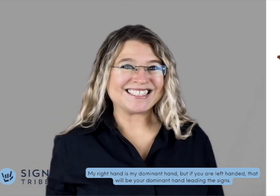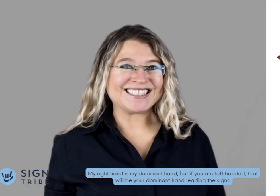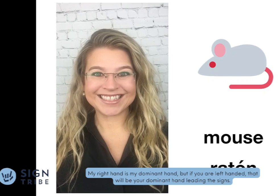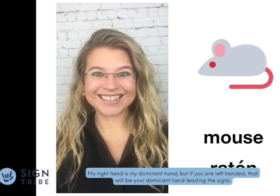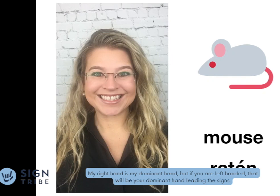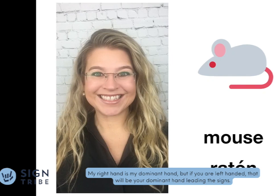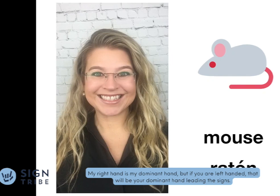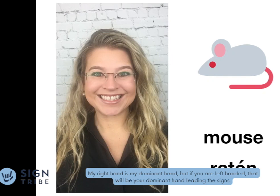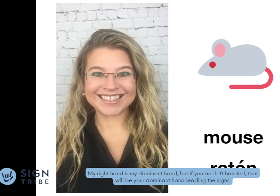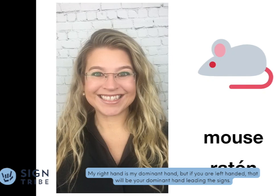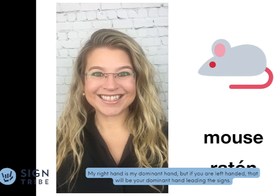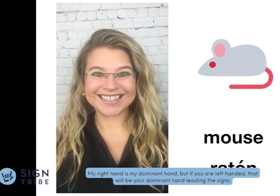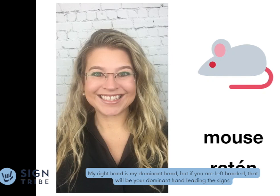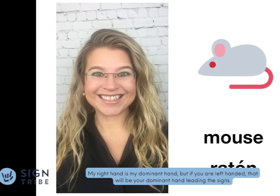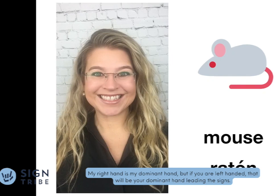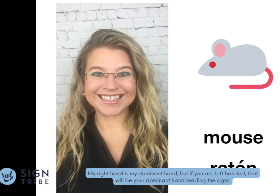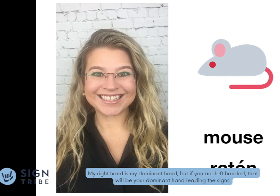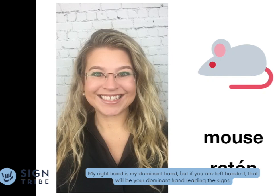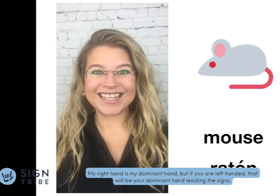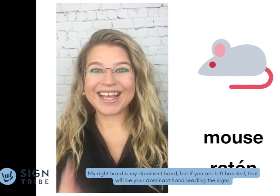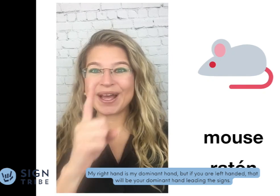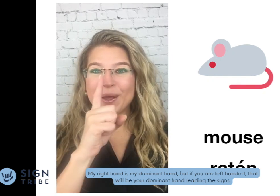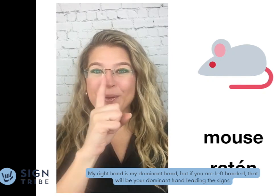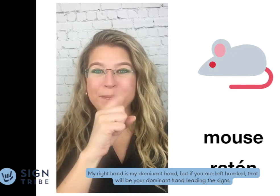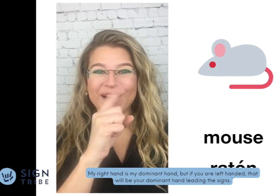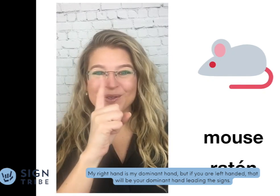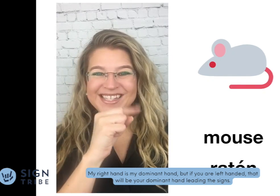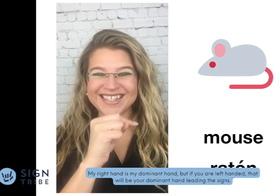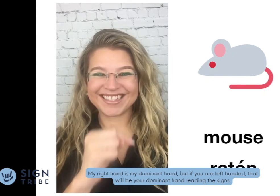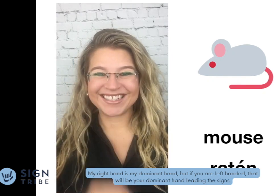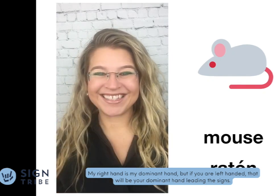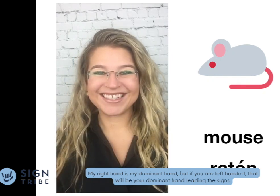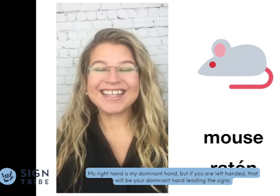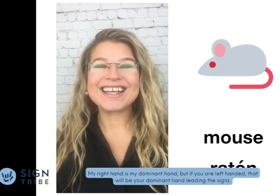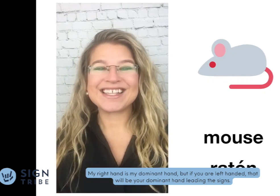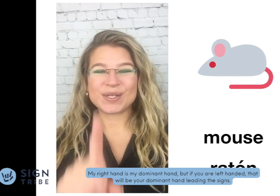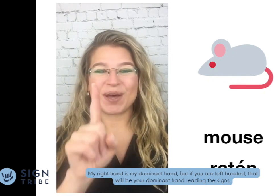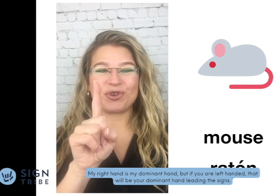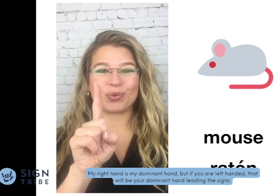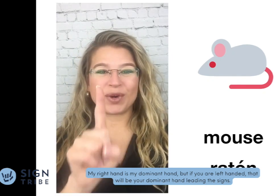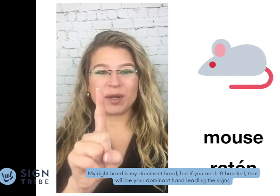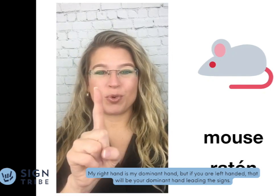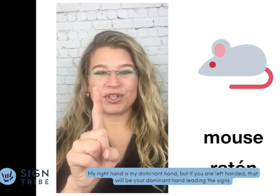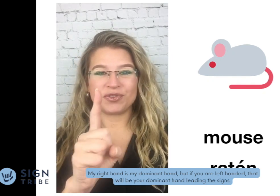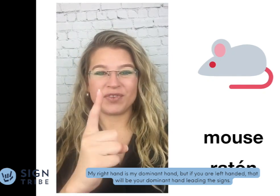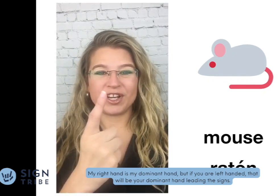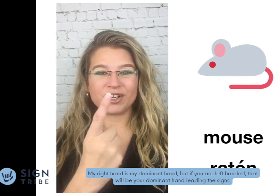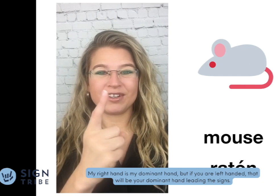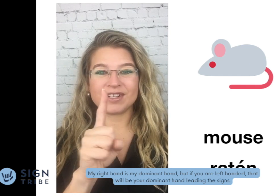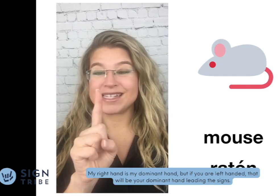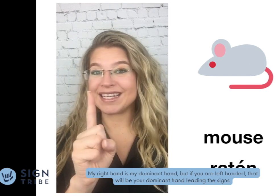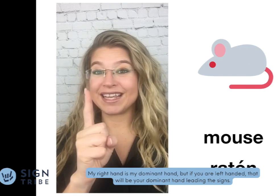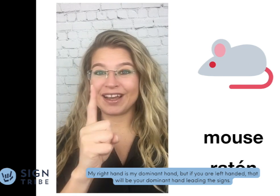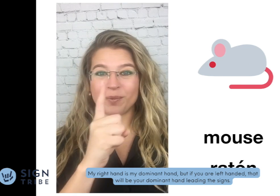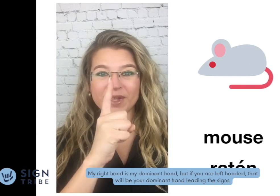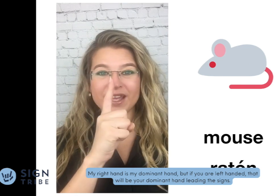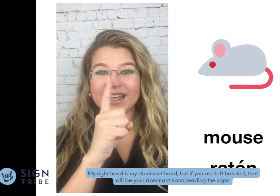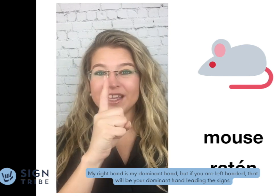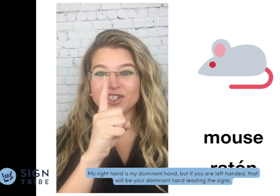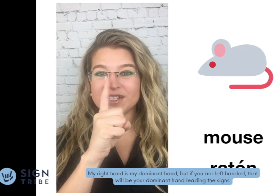Mouse. So have your right pointer finger sticking up and just